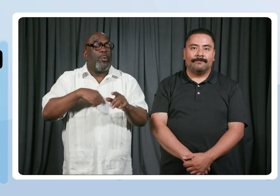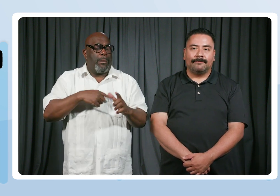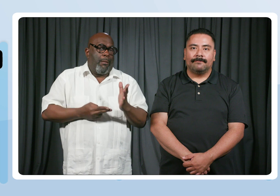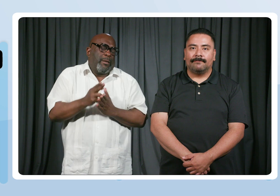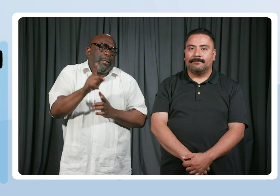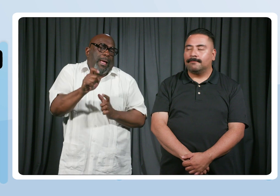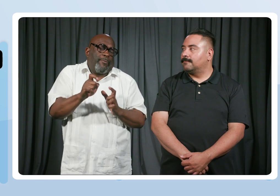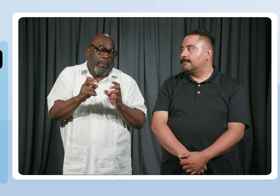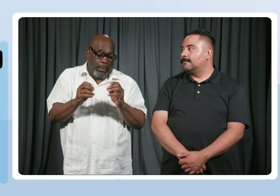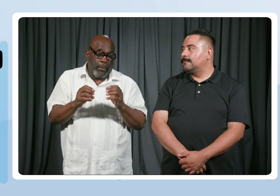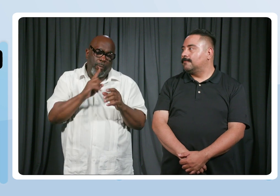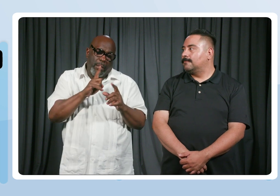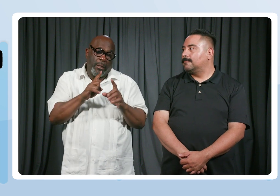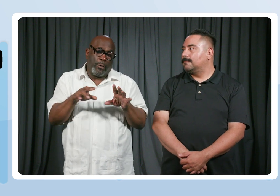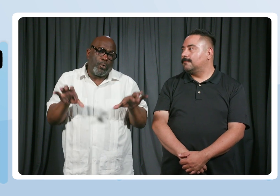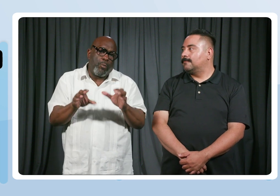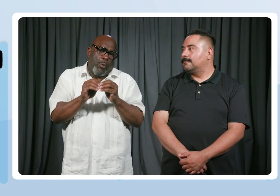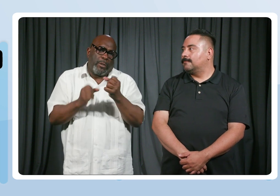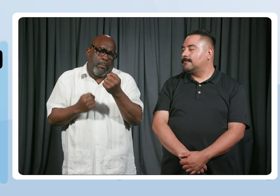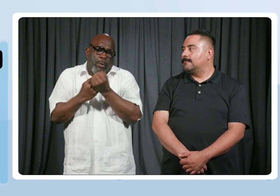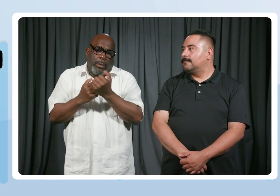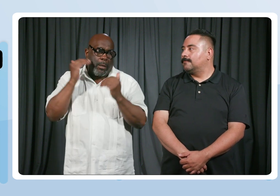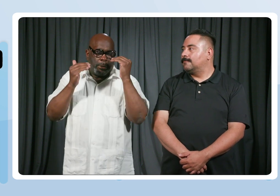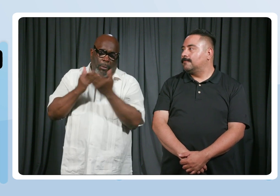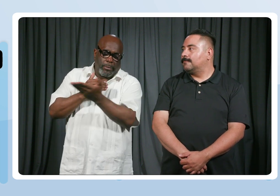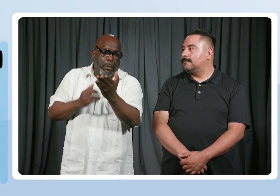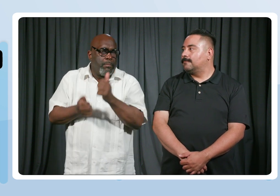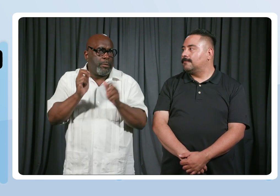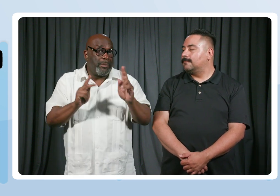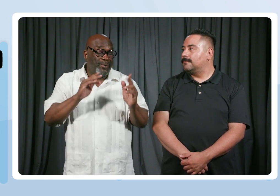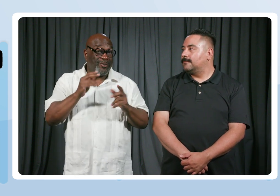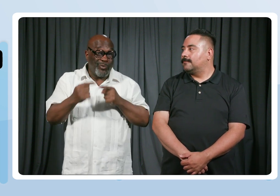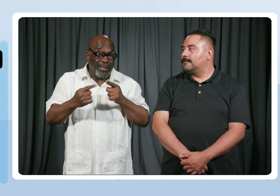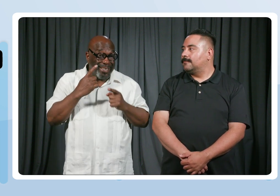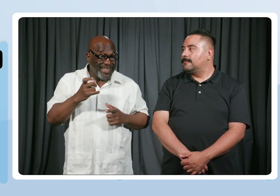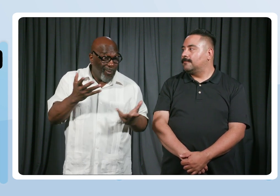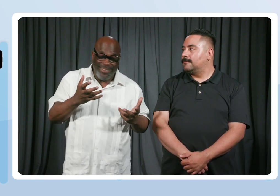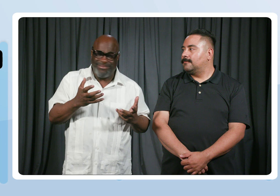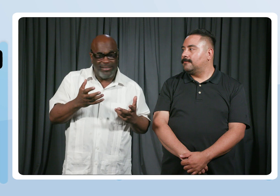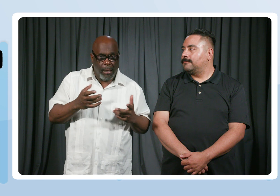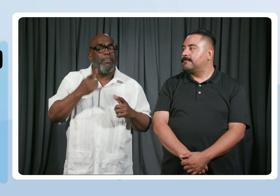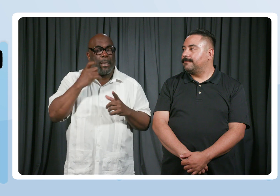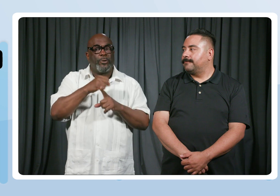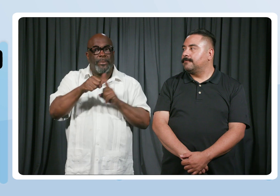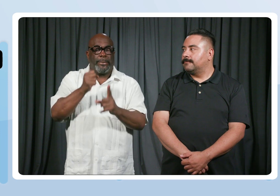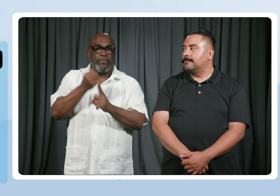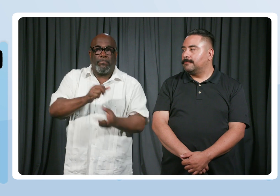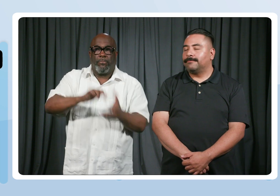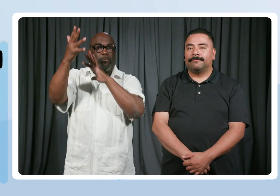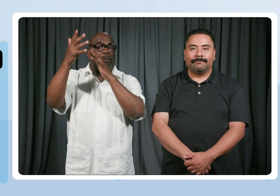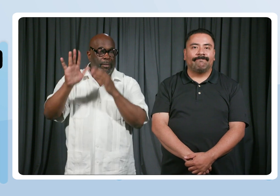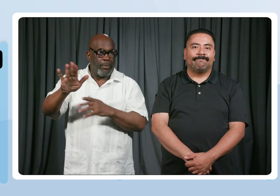step further and support the adults who, most people when they struggle, it's not because they want to. It's because circumstances have hit them hard. It's